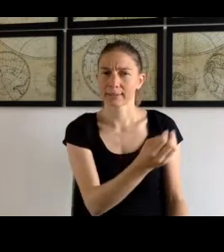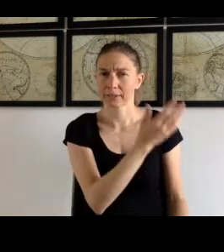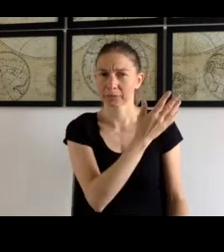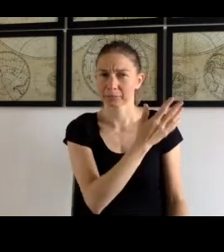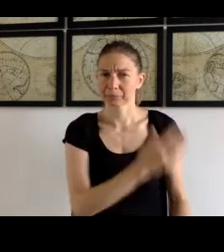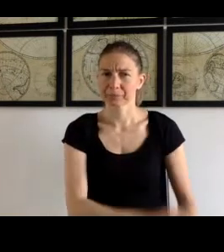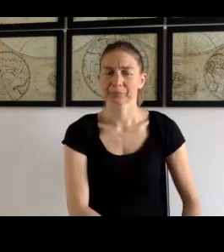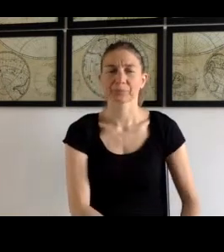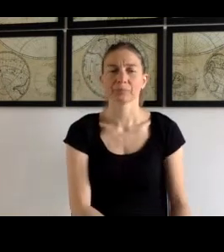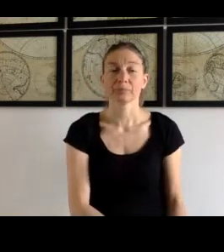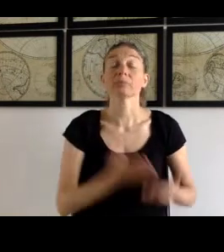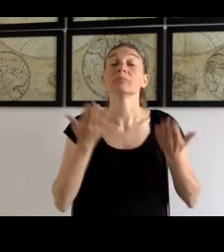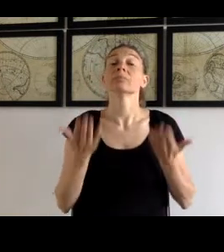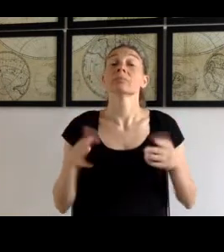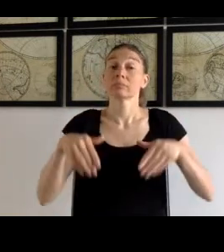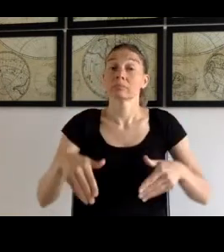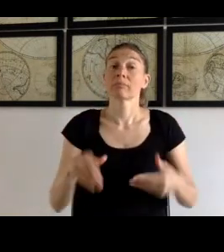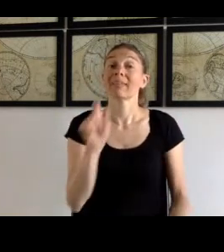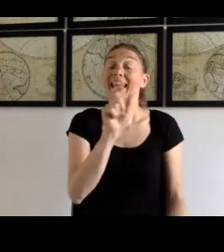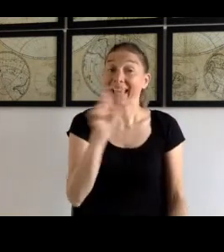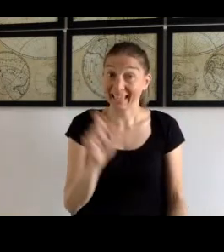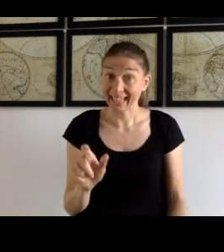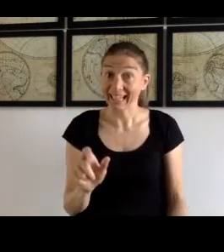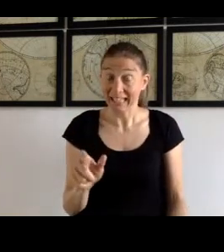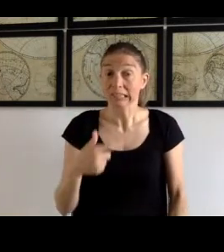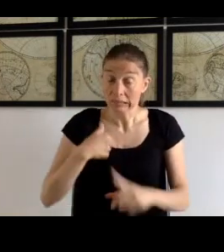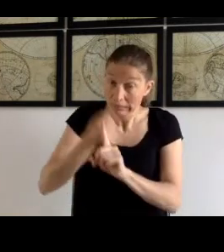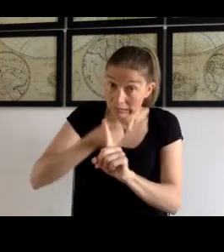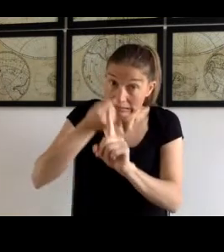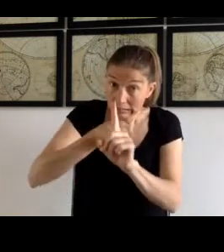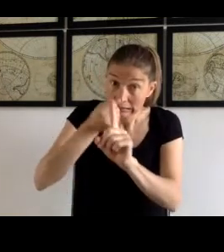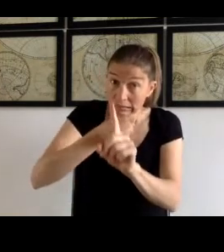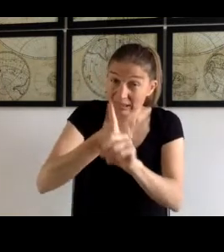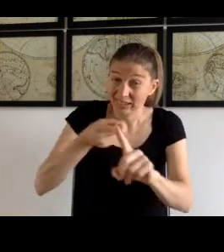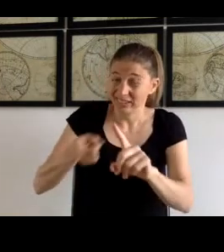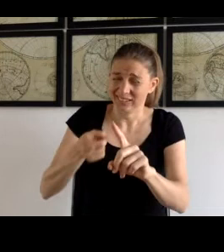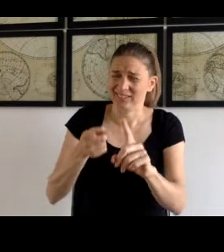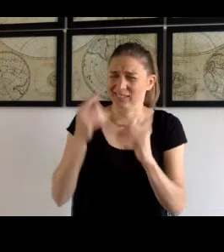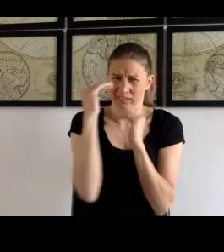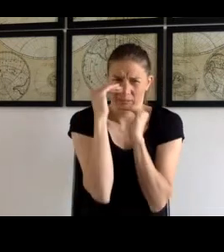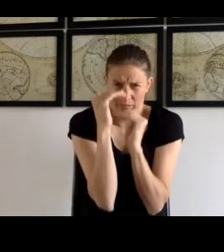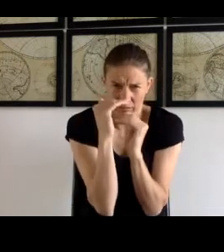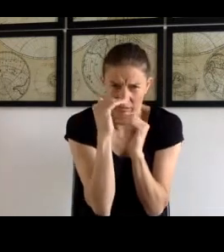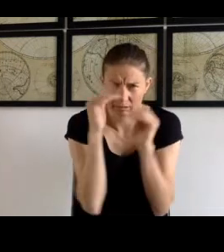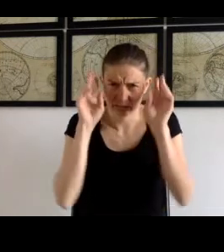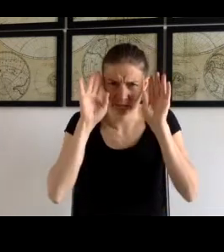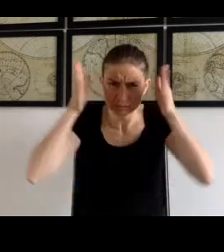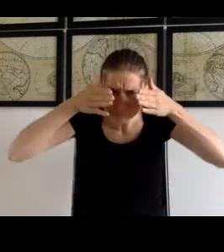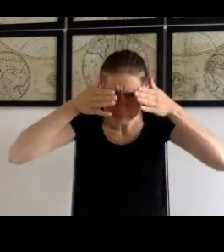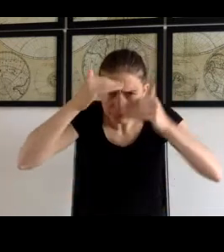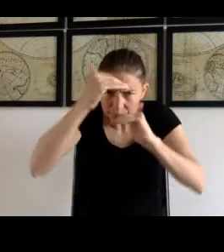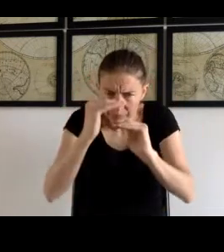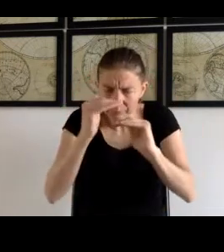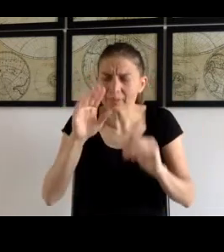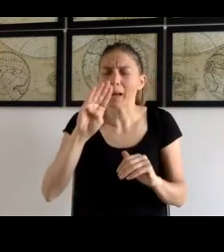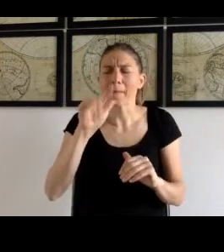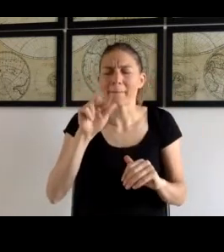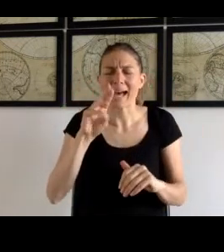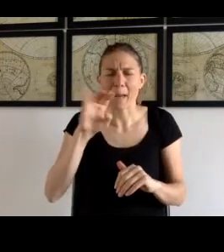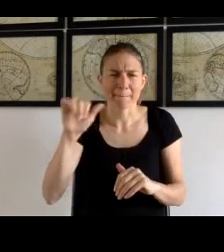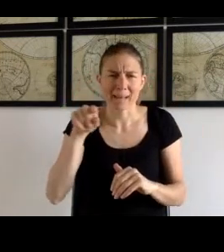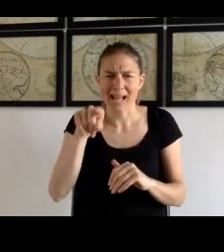In Italy, we're working to overcoming this limit because the basic system of barème are